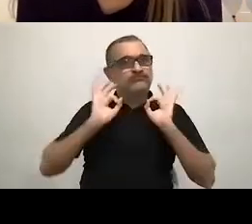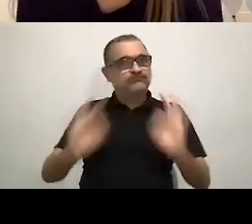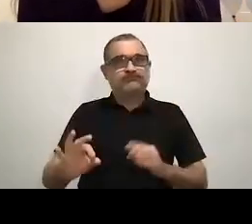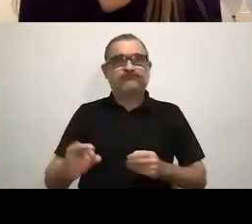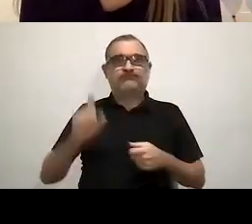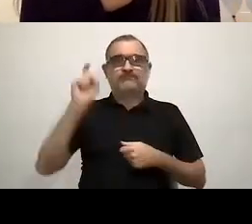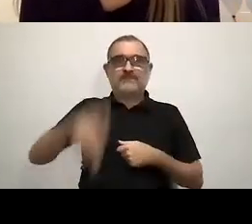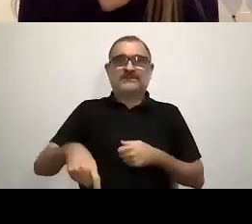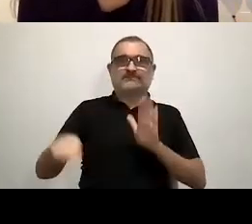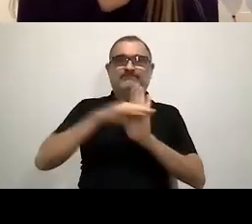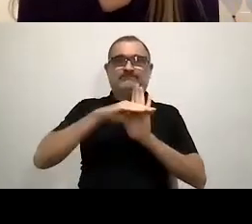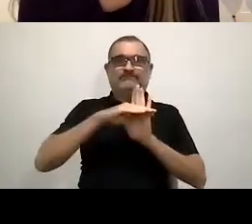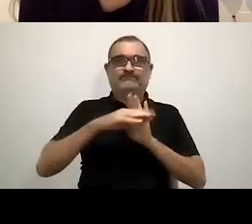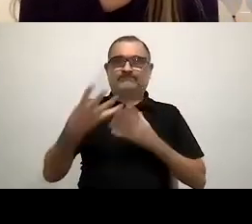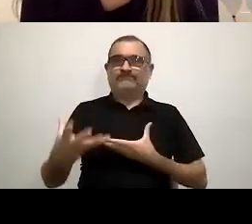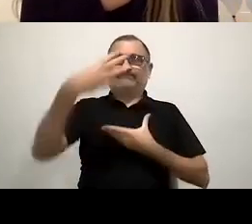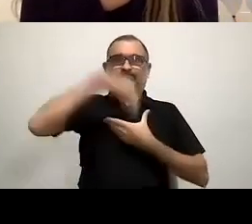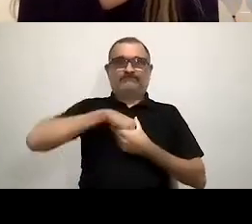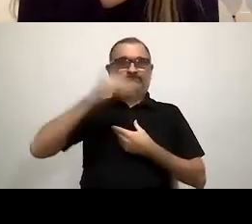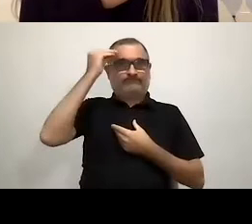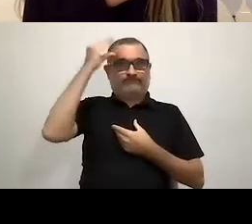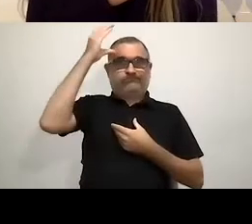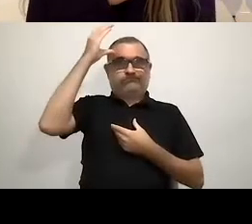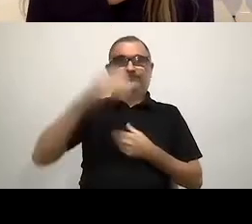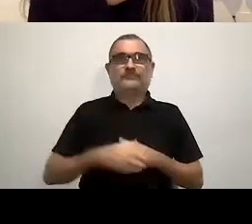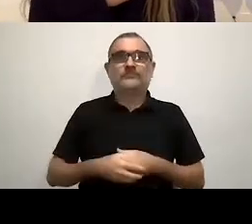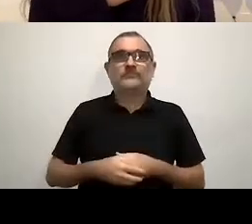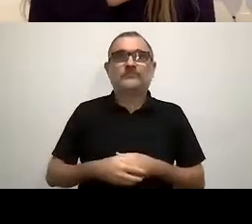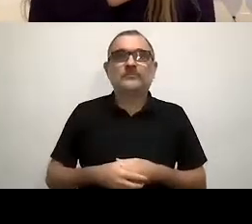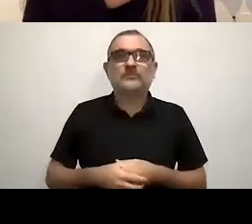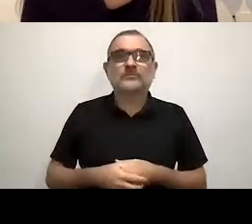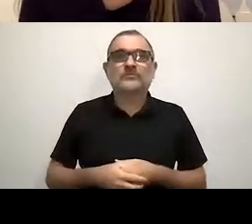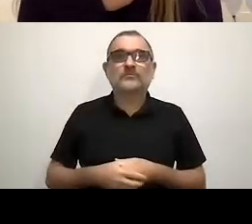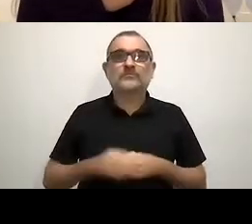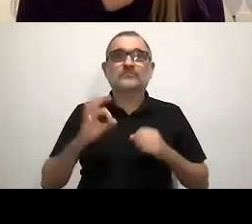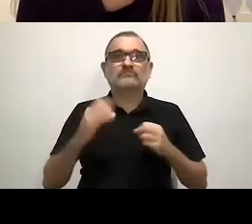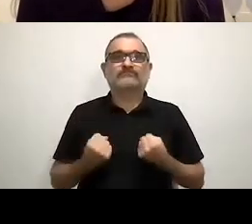become accredited or pre-accredited international sign language interpreter.